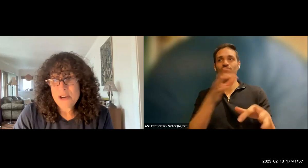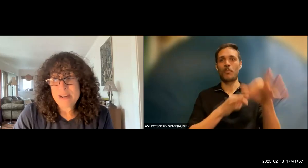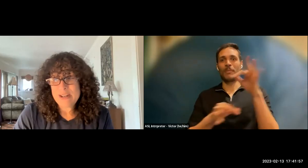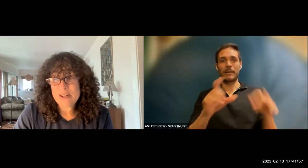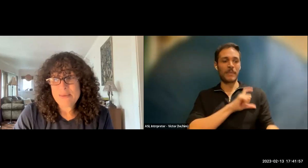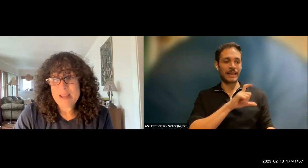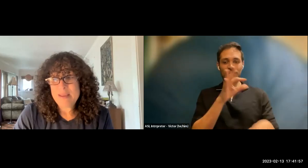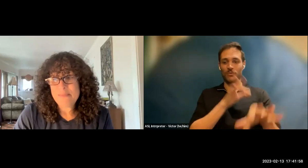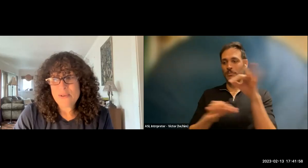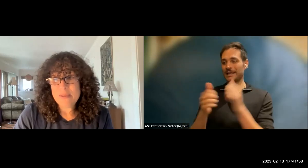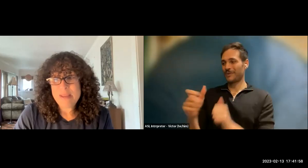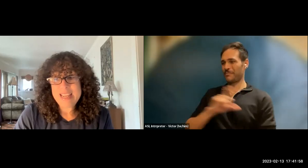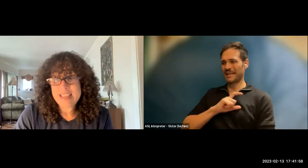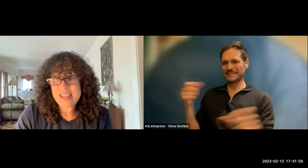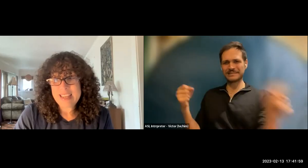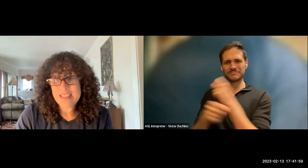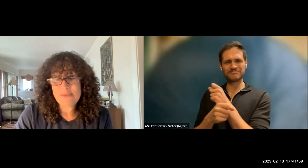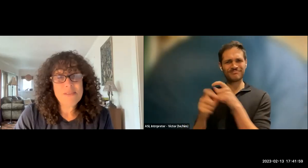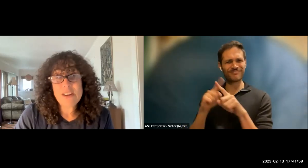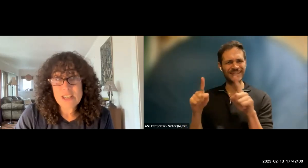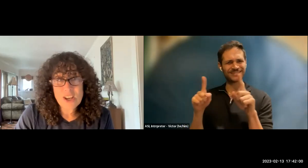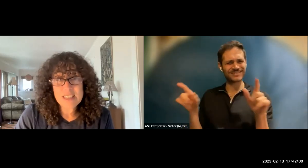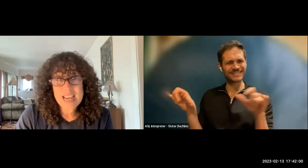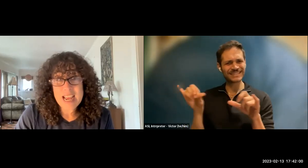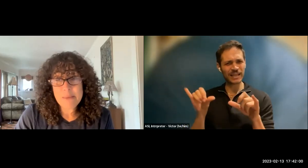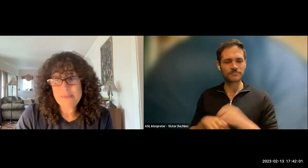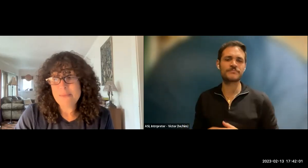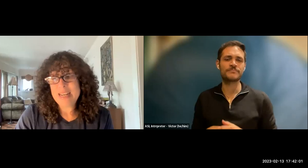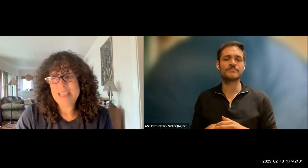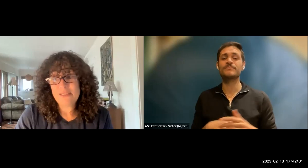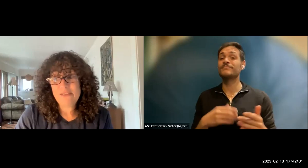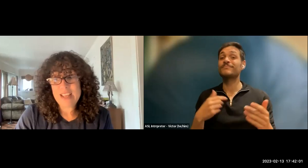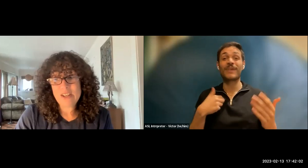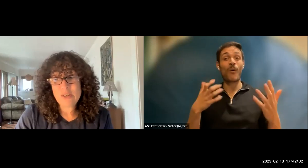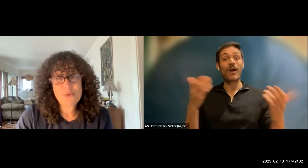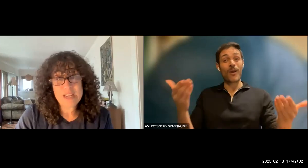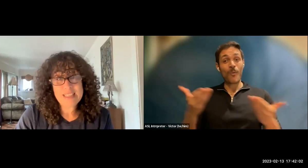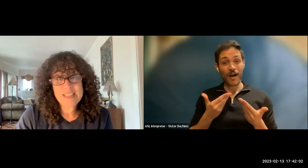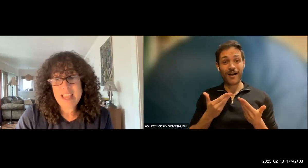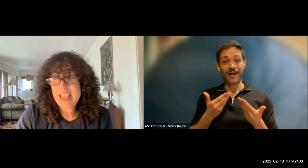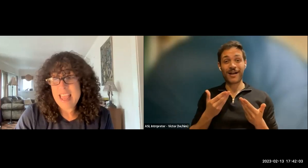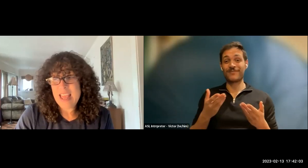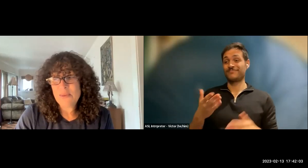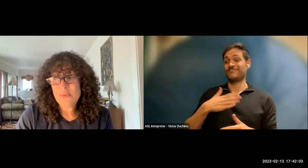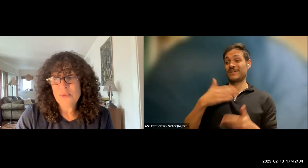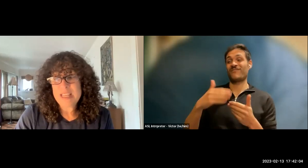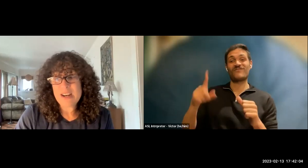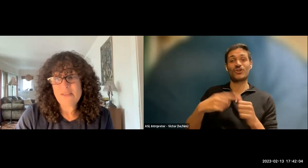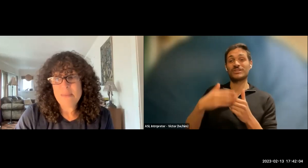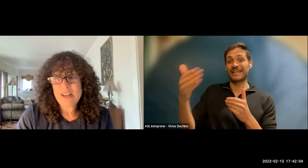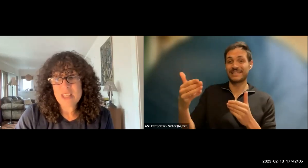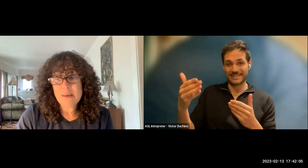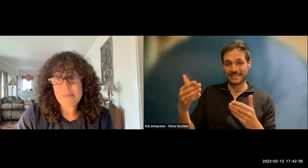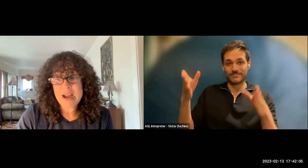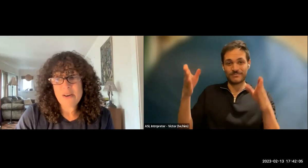as your moderator by people who have been making that case for a very long time from many different vantage points. And we'll